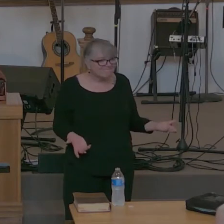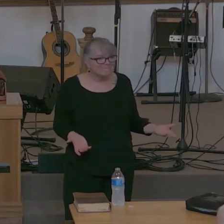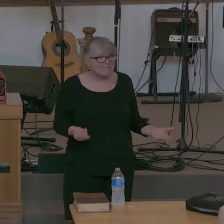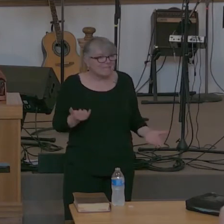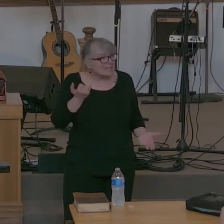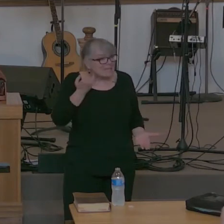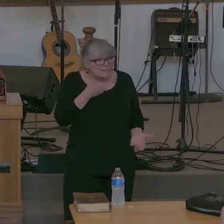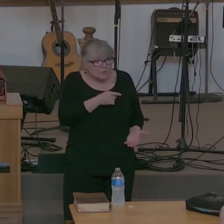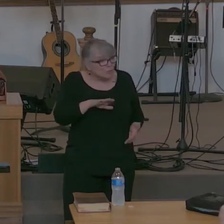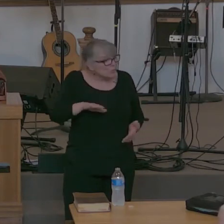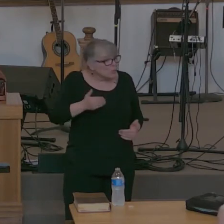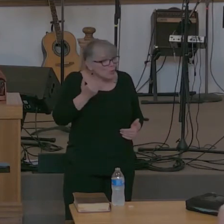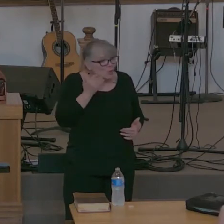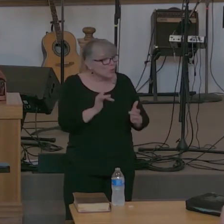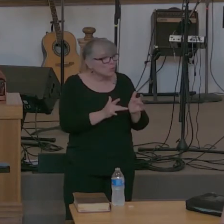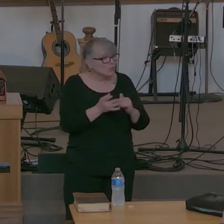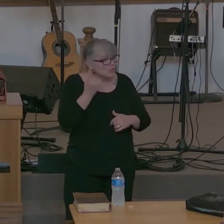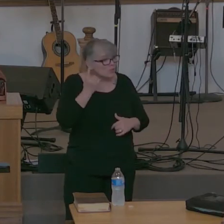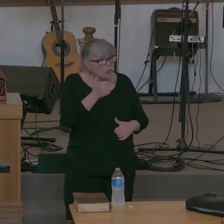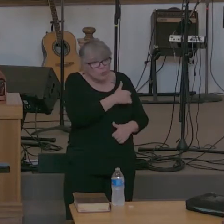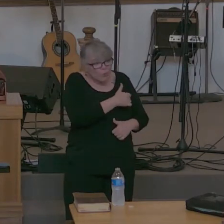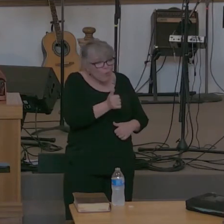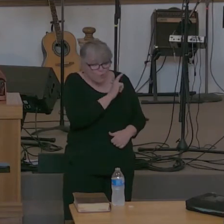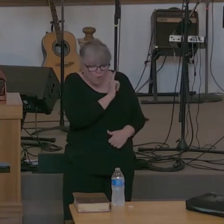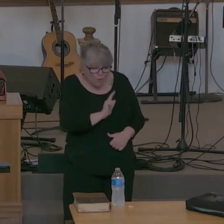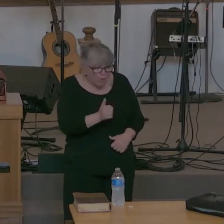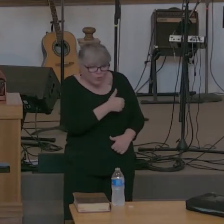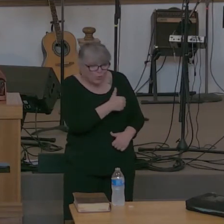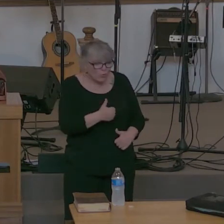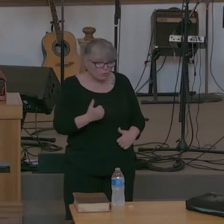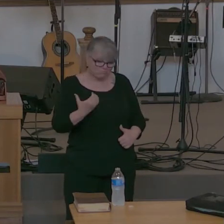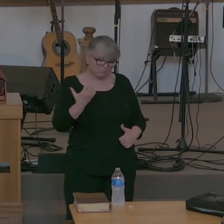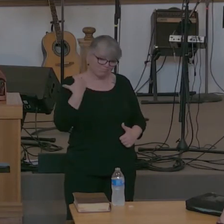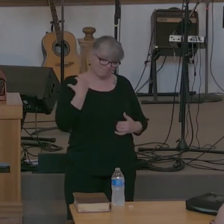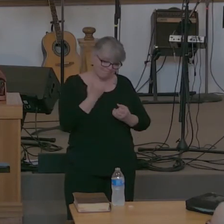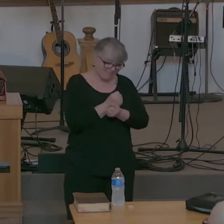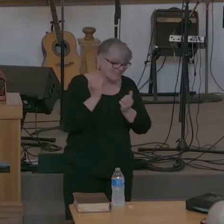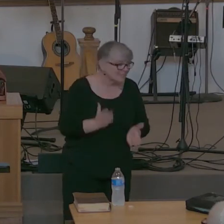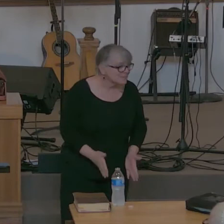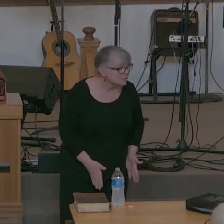if you don't know Jesus Christ as your personal Lord and Savior,